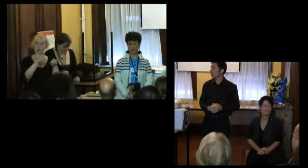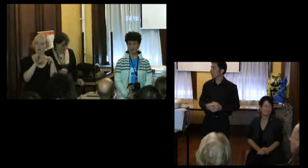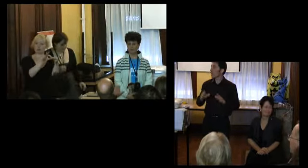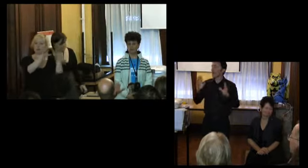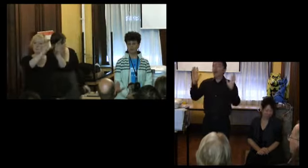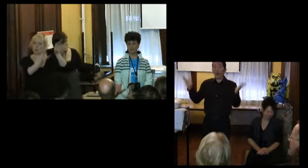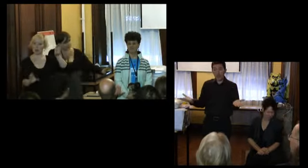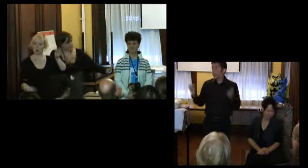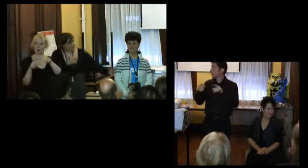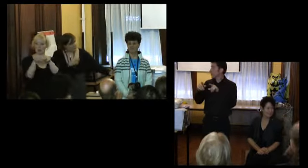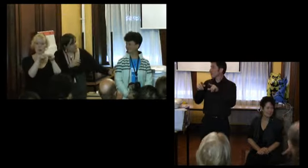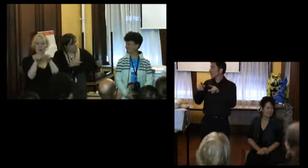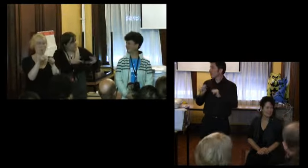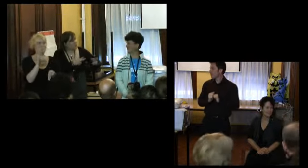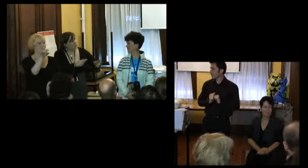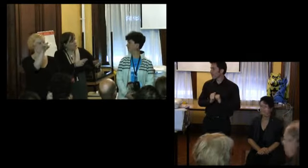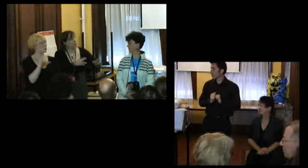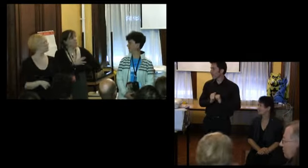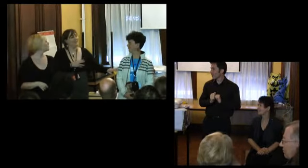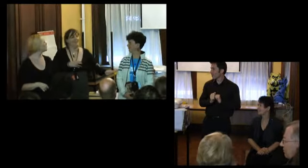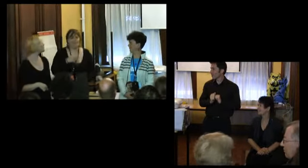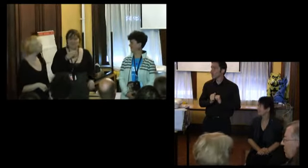Donc en parallèle...